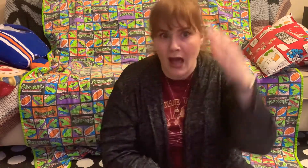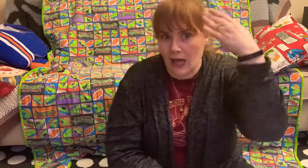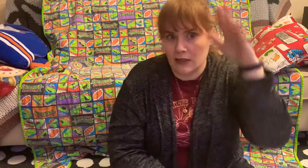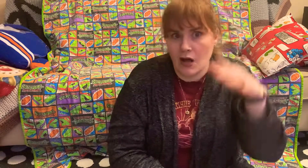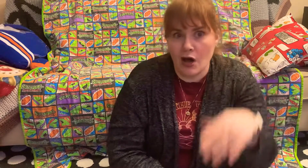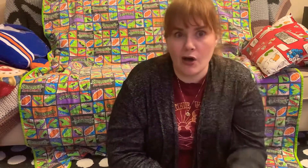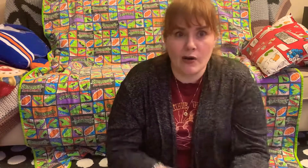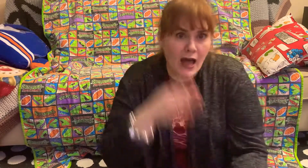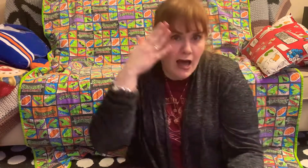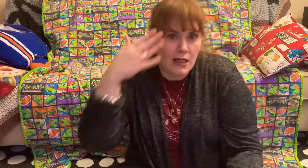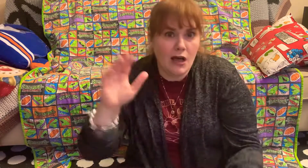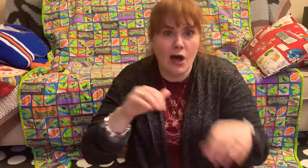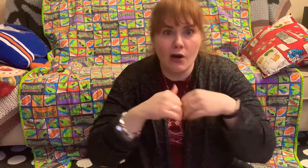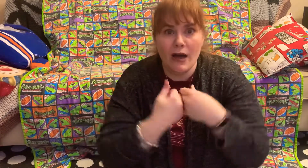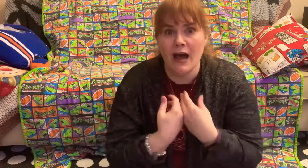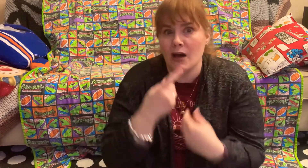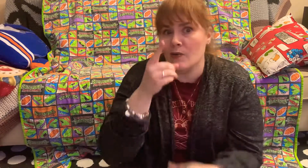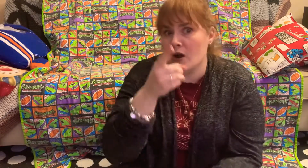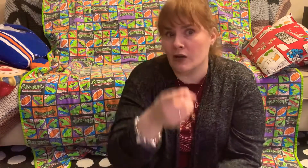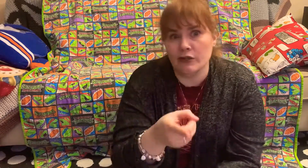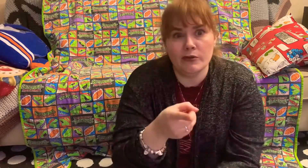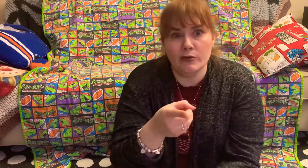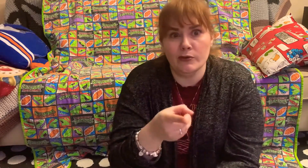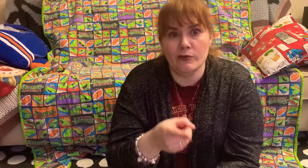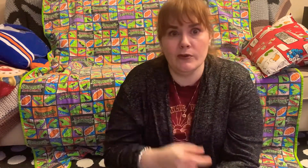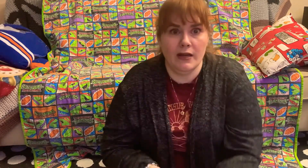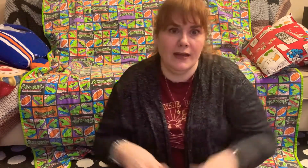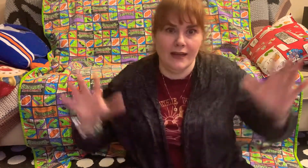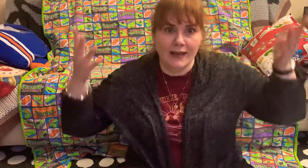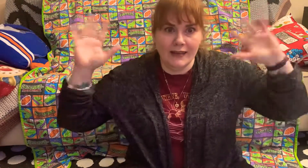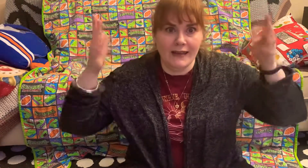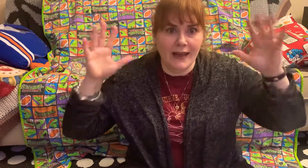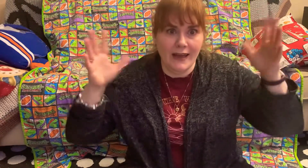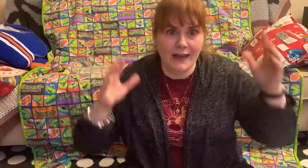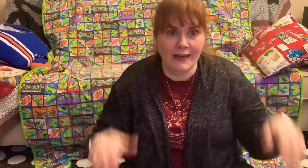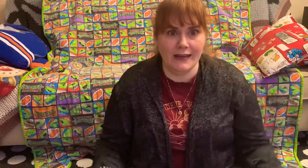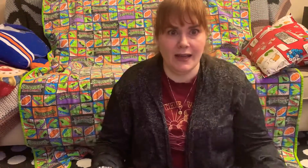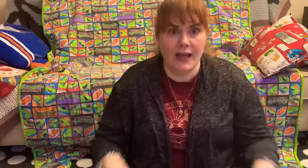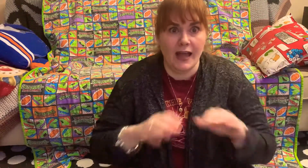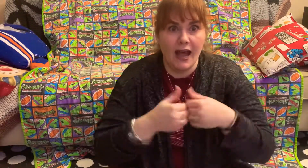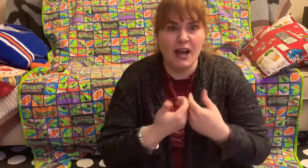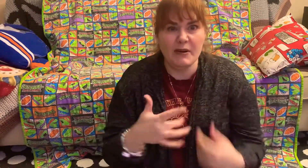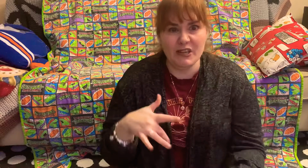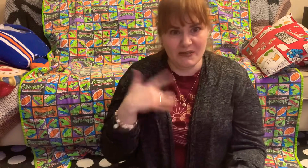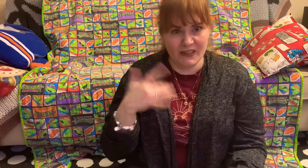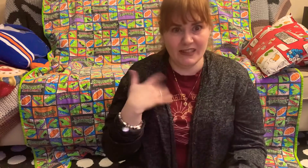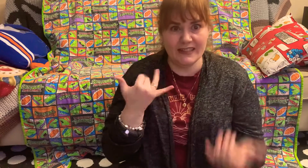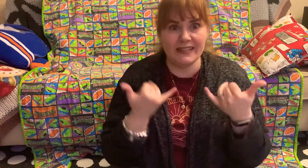hello, hello, how are you? Yay! How are you feeling today?